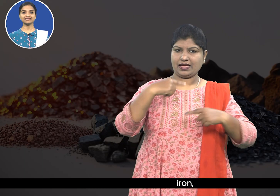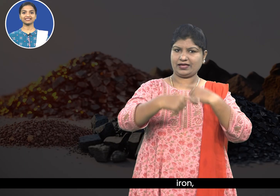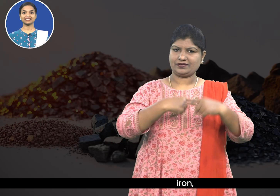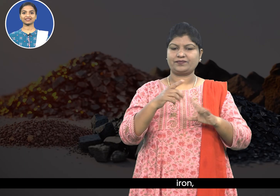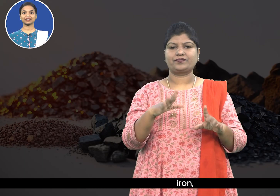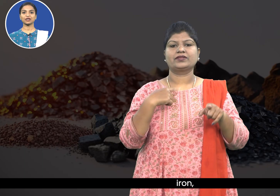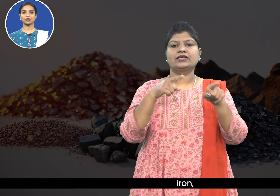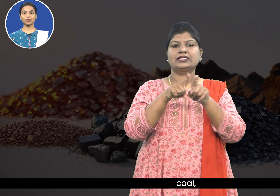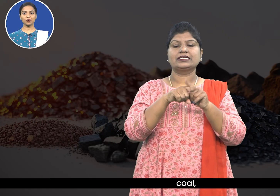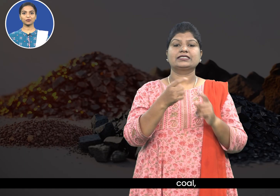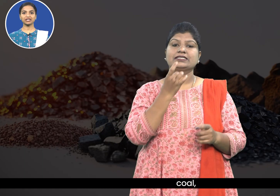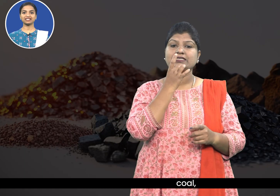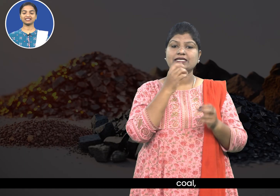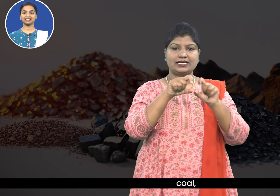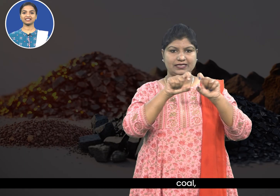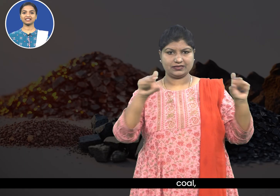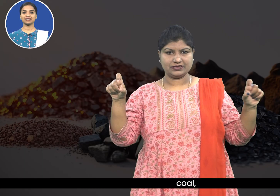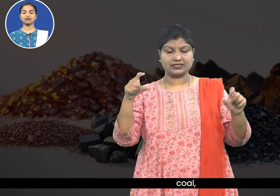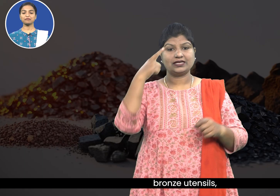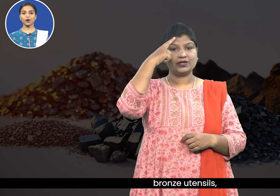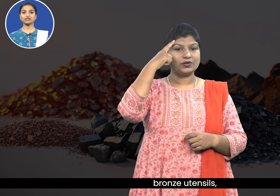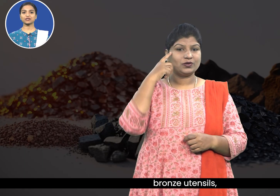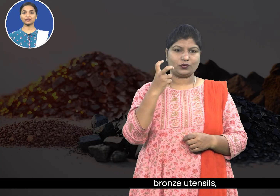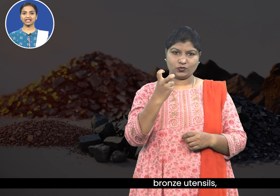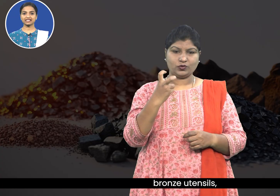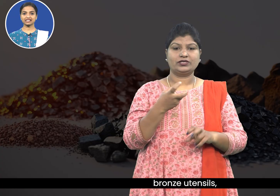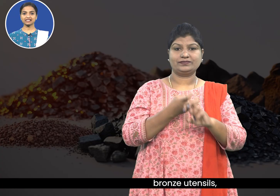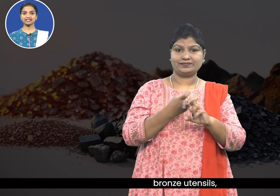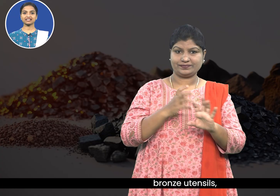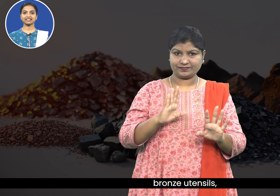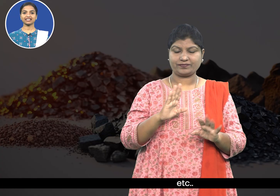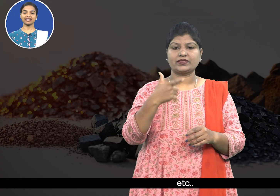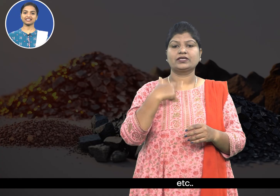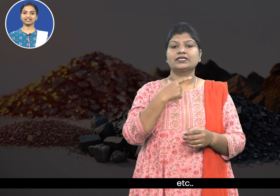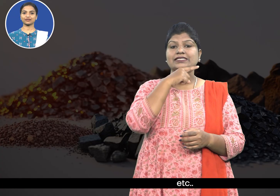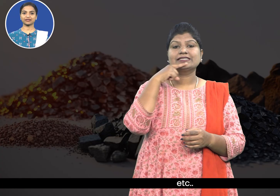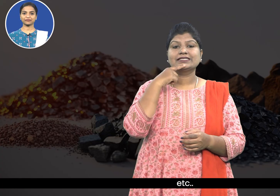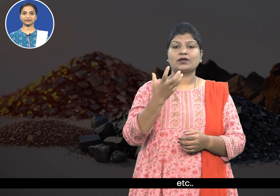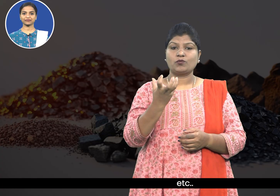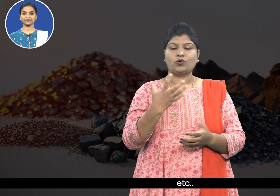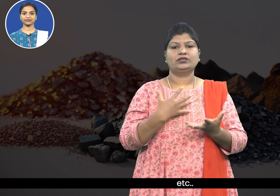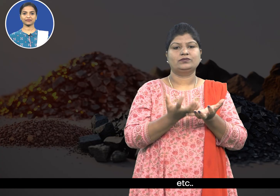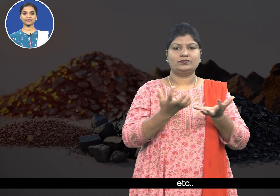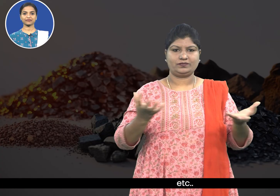iron, coal, bronze utensils, etc.